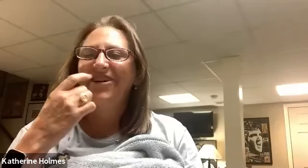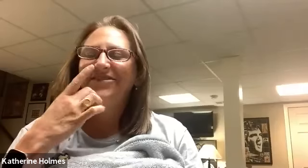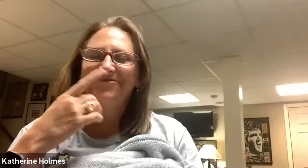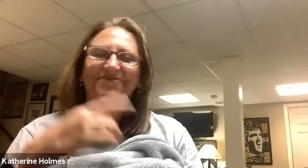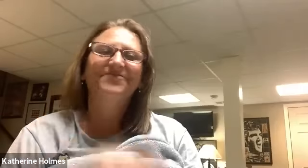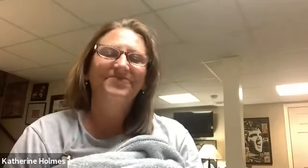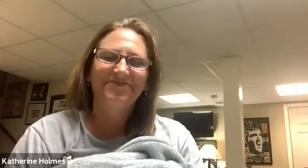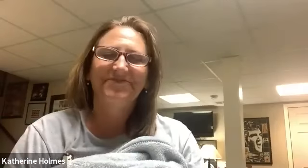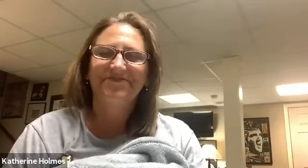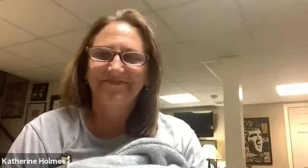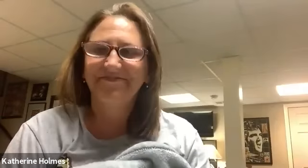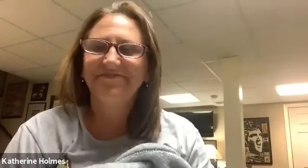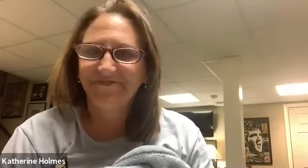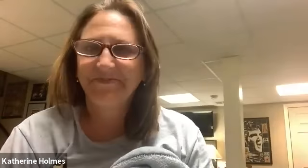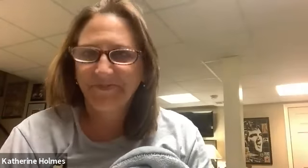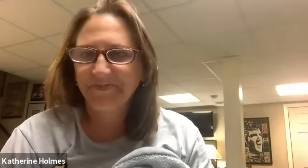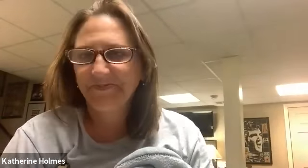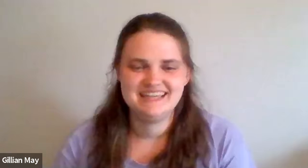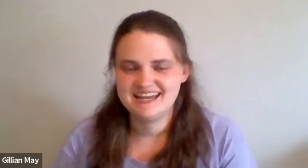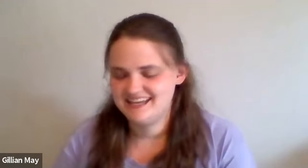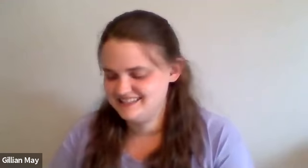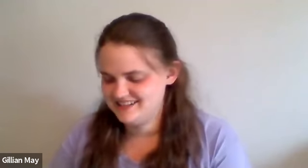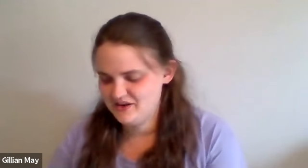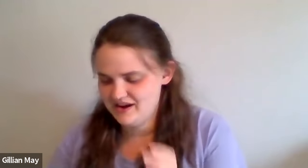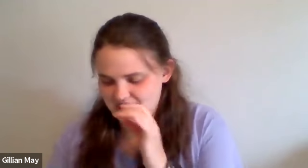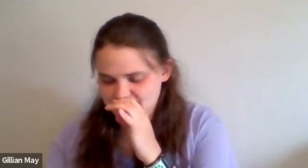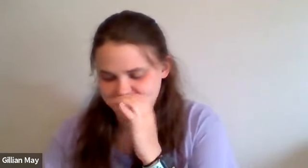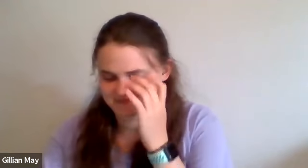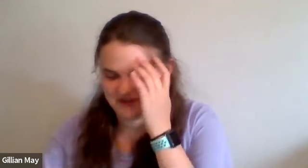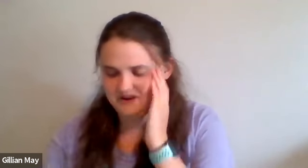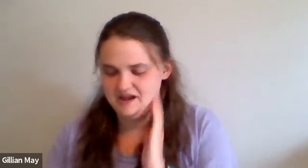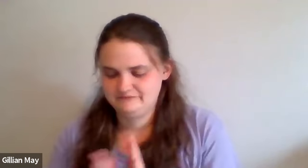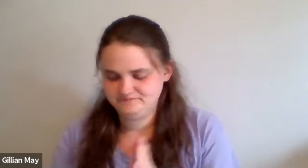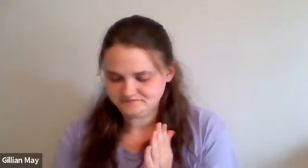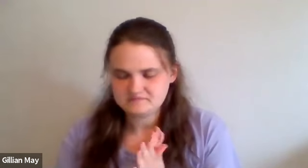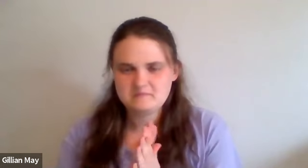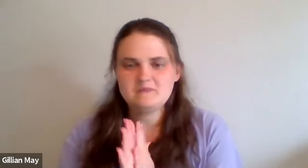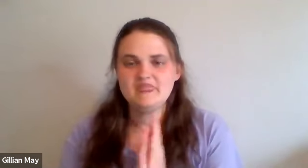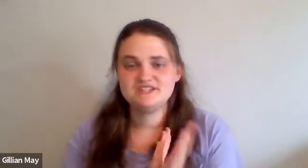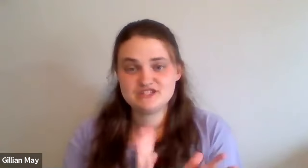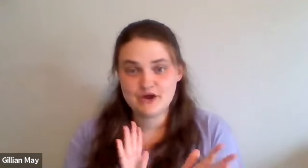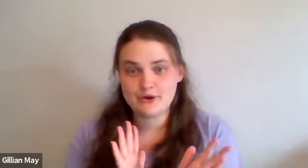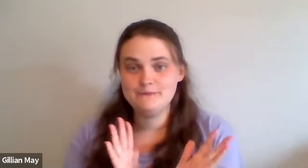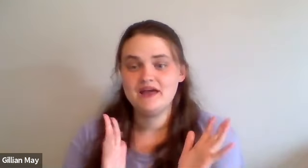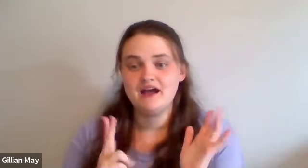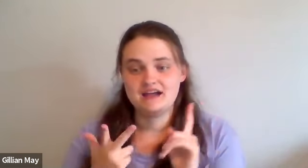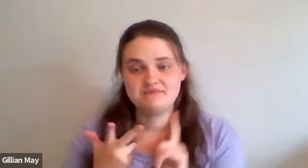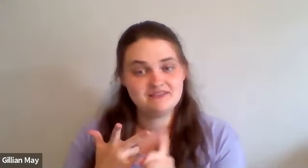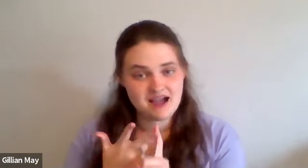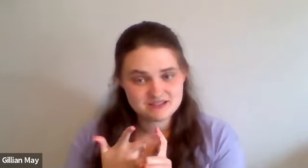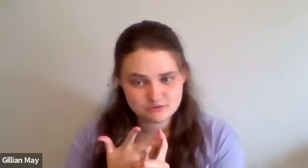right. Light. Yes. All right. Okay. So I have my last